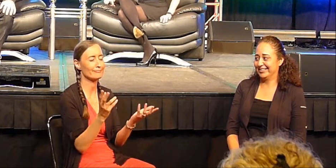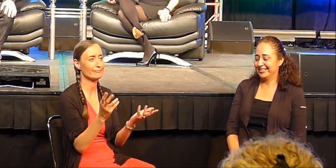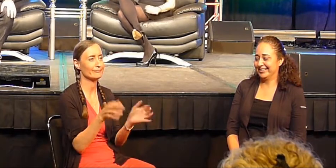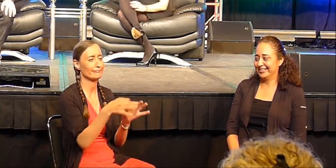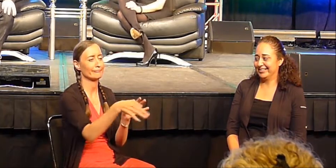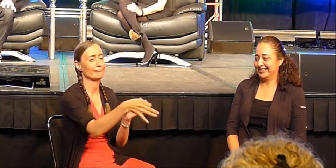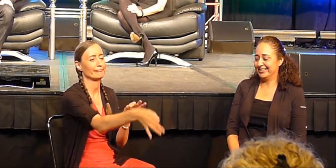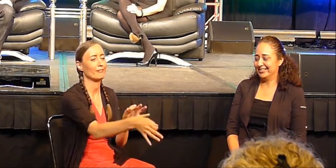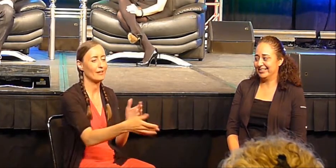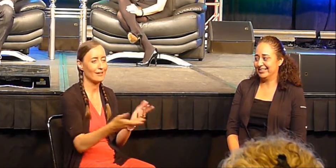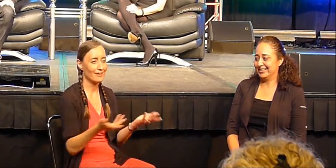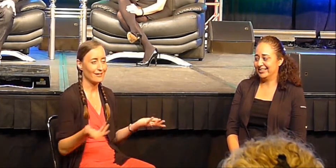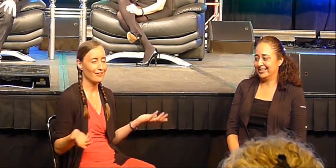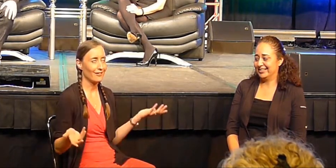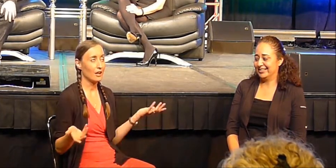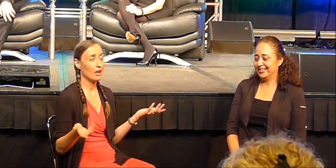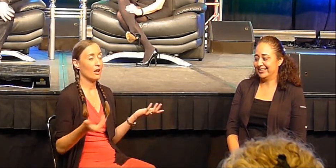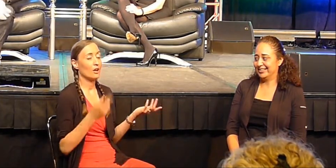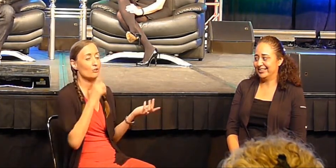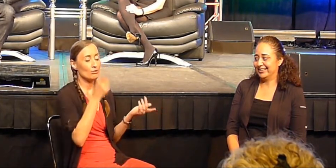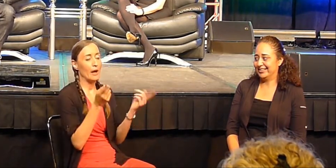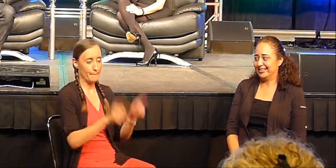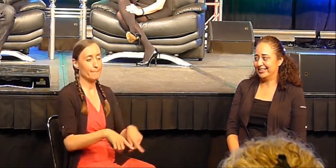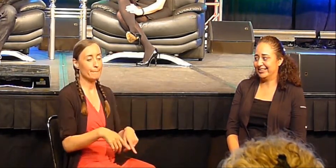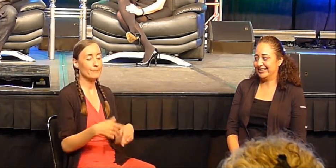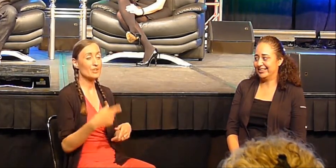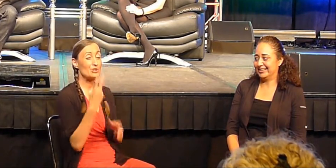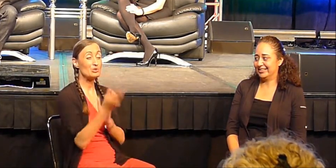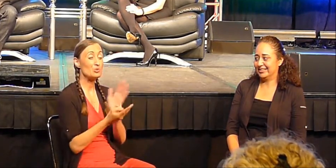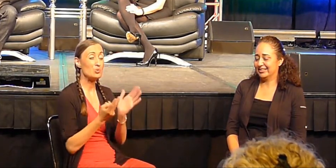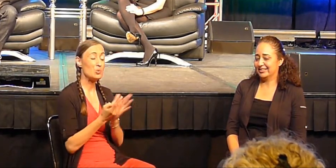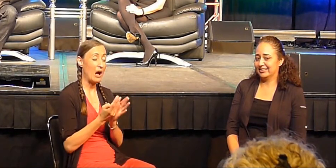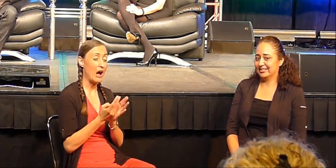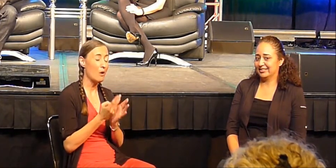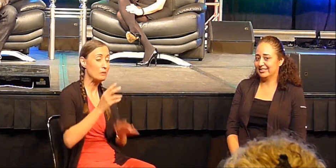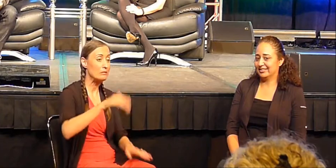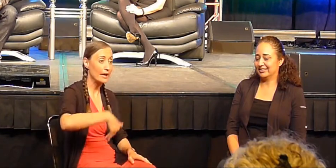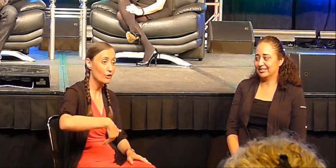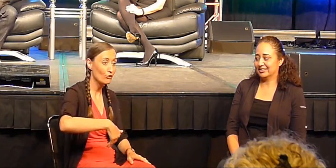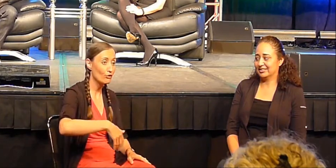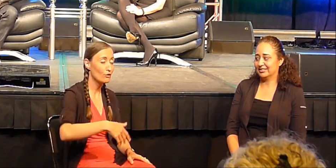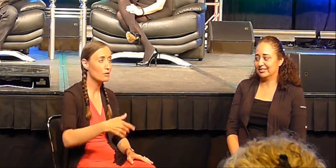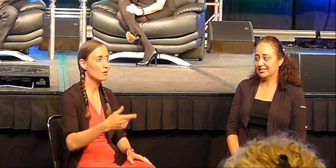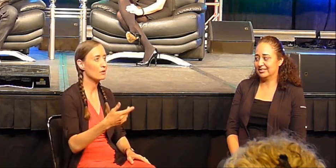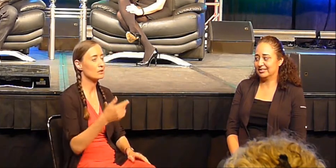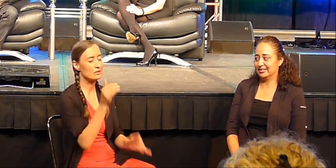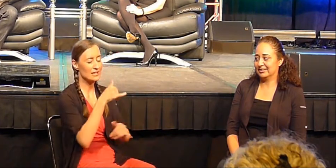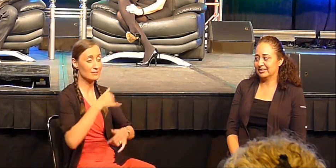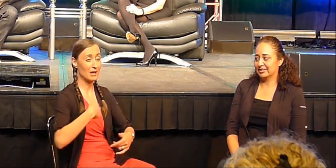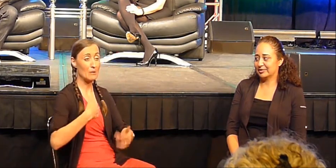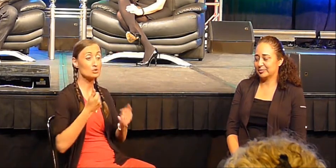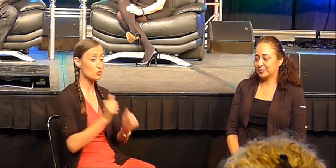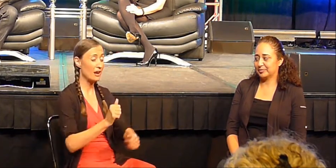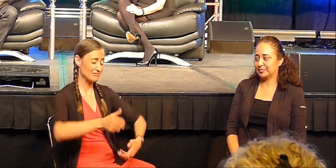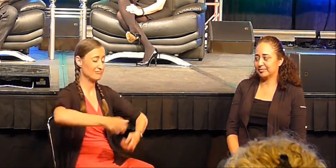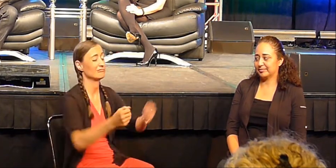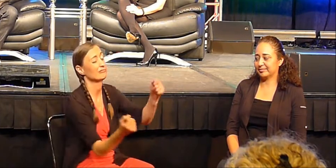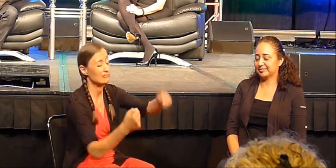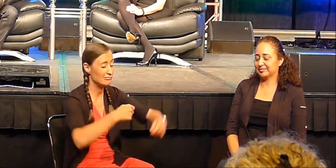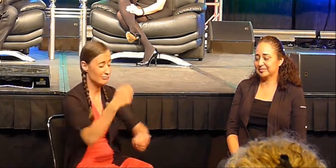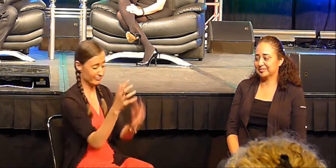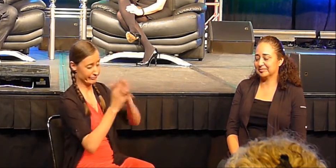right? So sure enough, about 2 hours into this silliness of me wrestling with a rubber